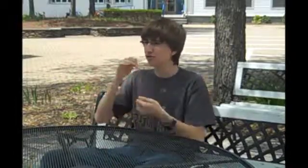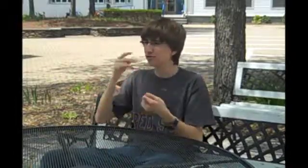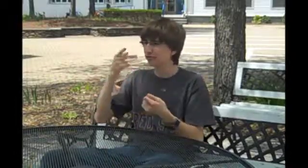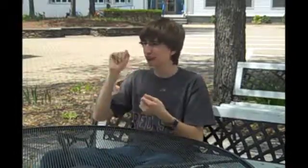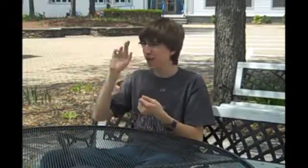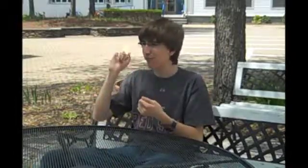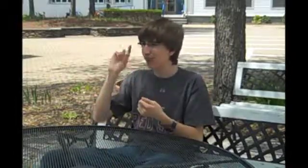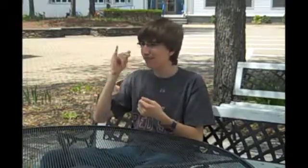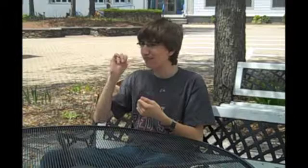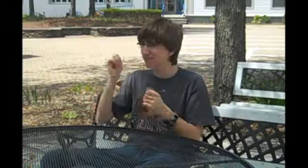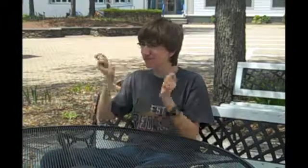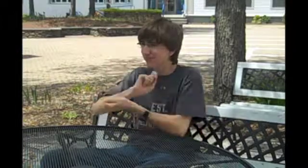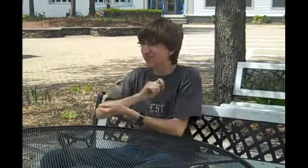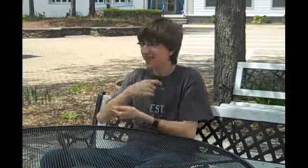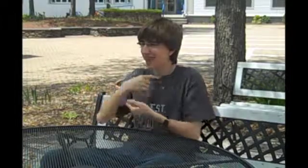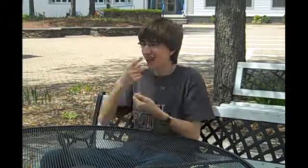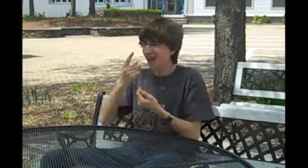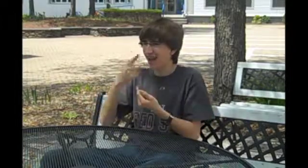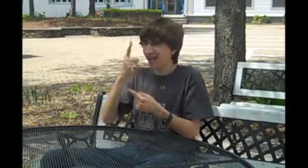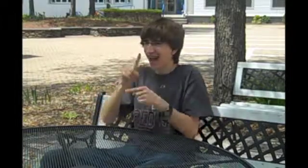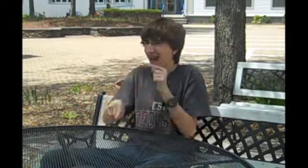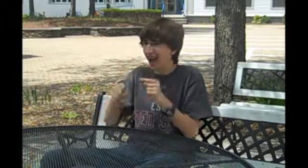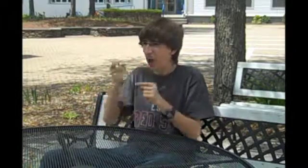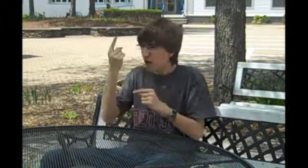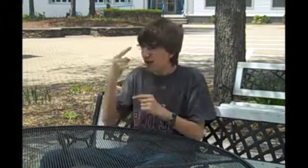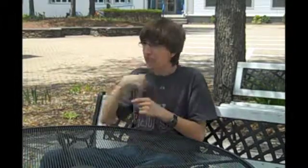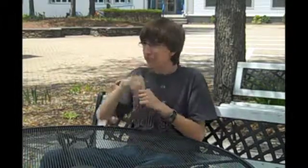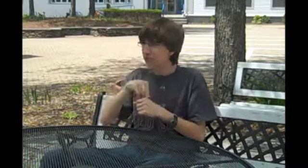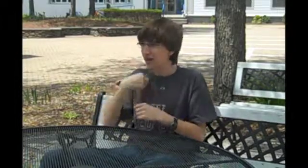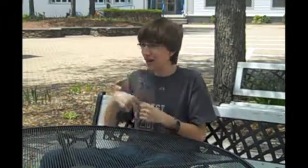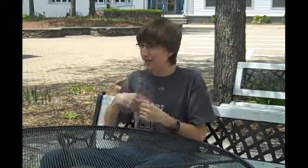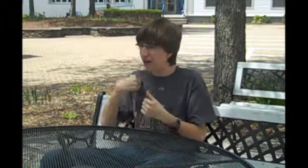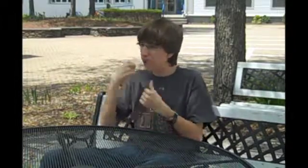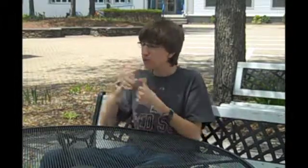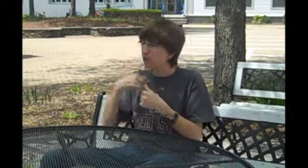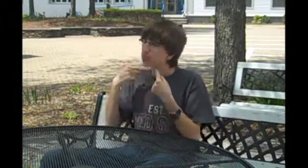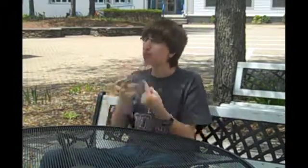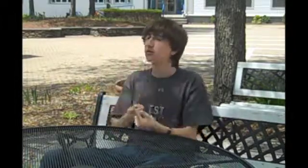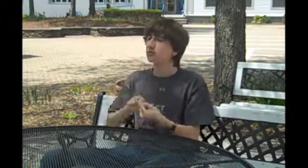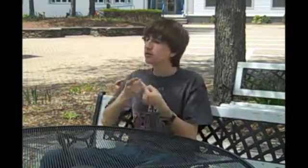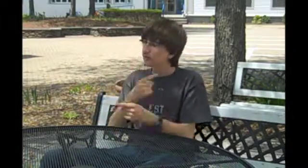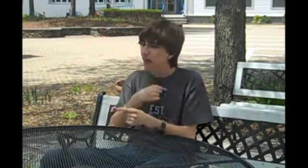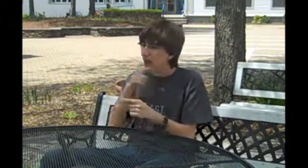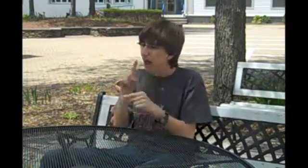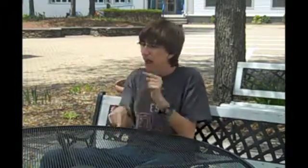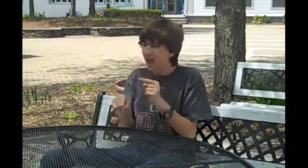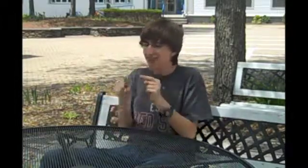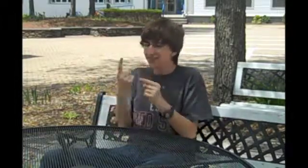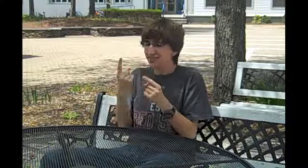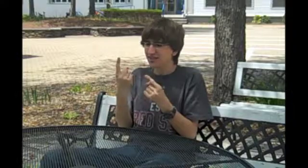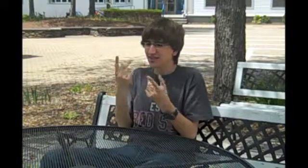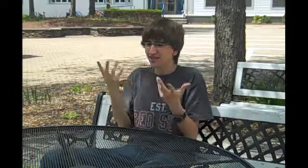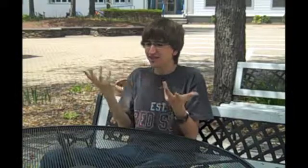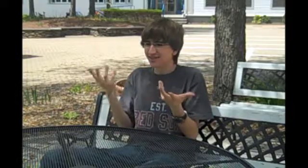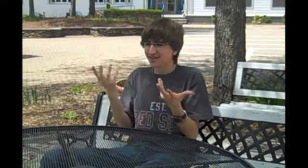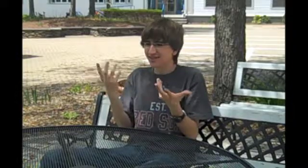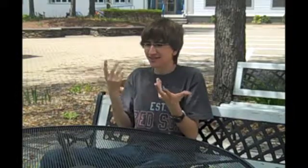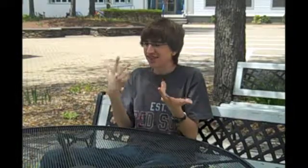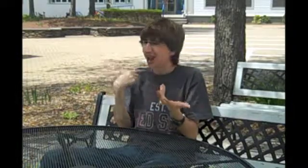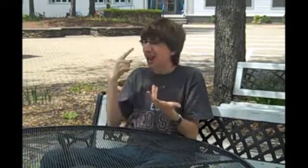culture shock, really, and a paradigm shift, in fact. I don't think you can understand what it's like until you're there. I don't